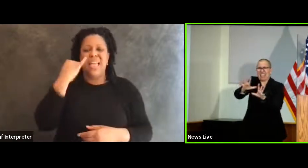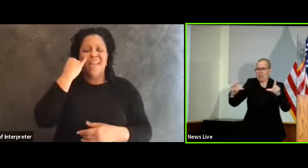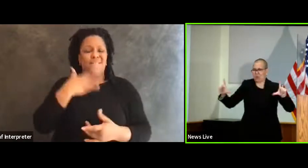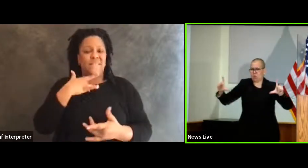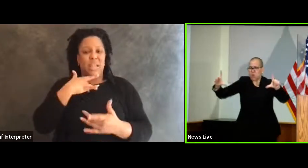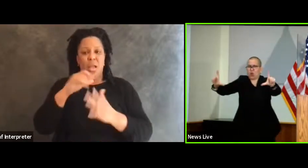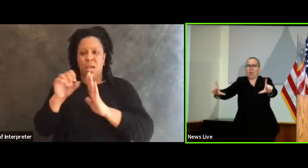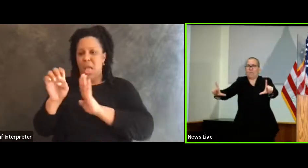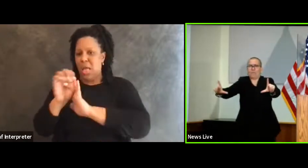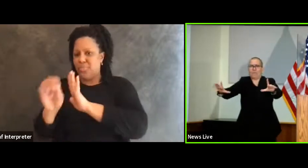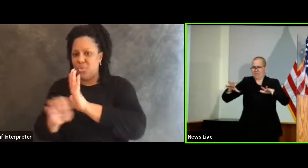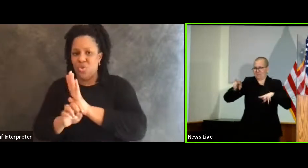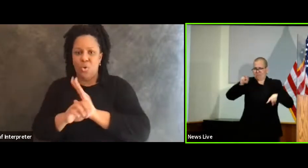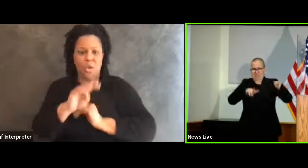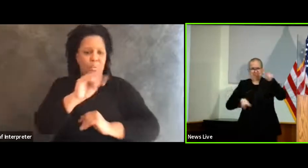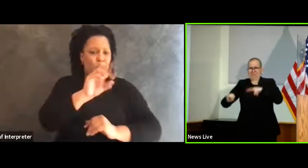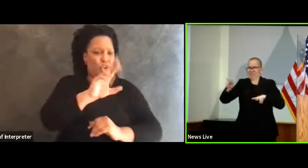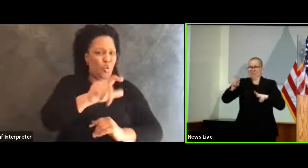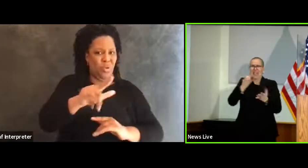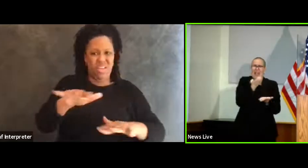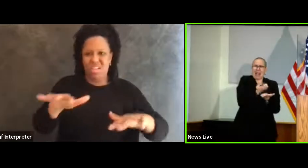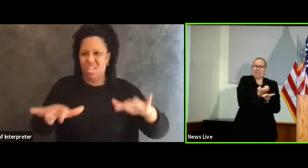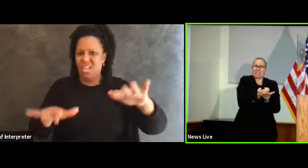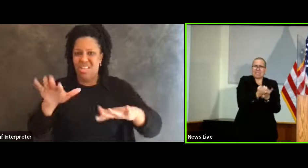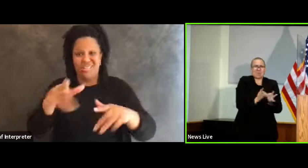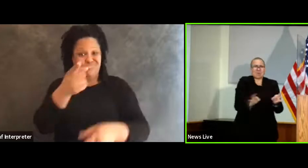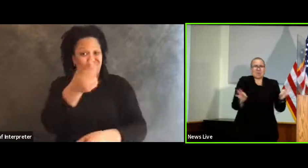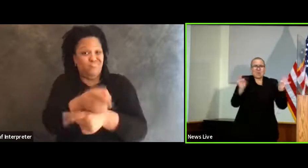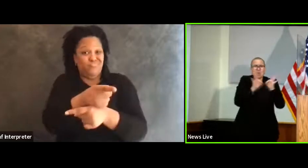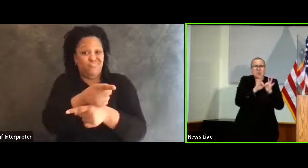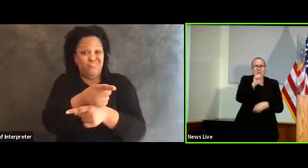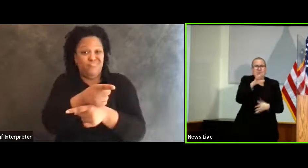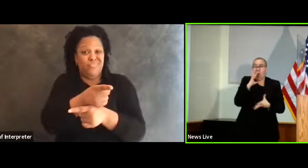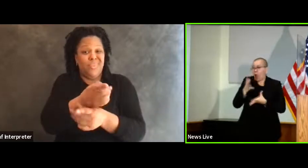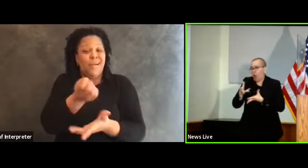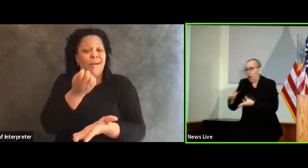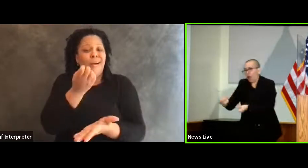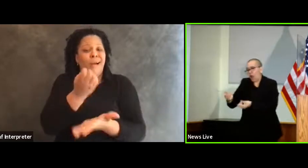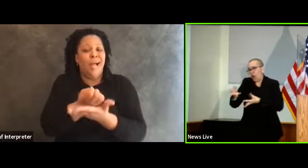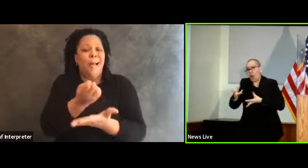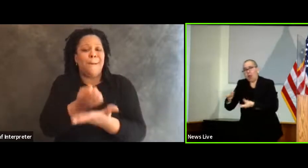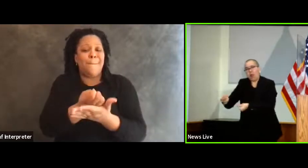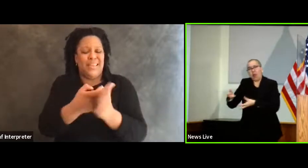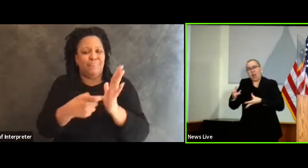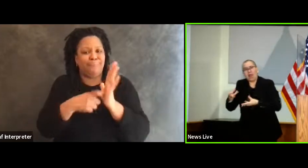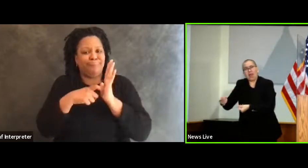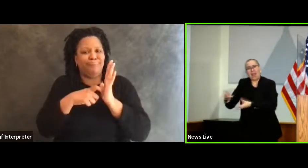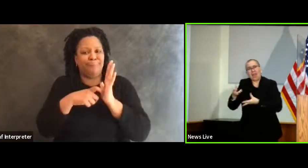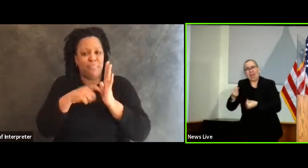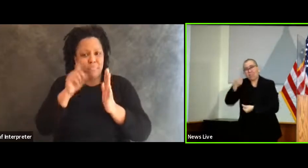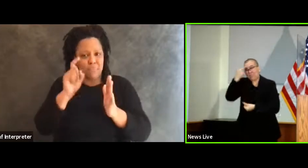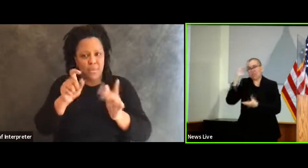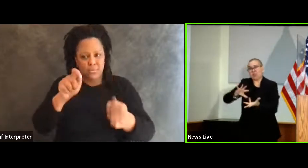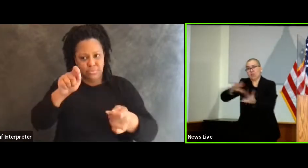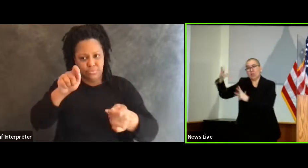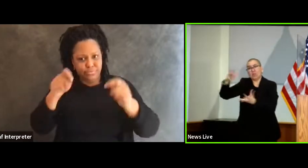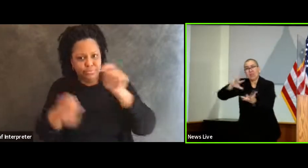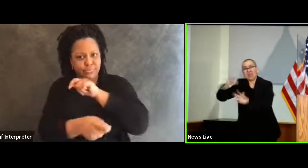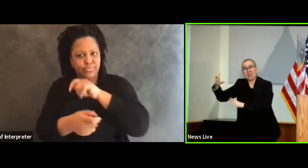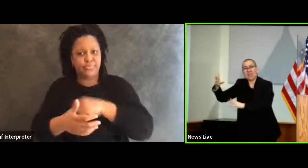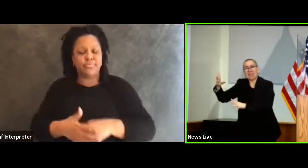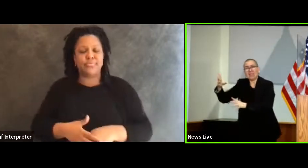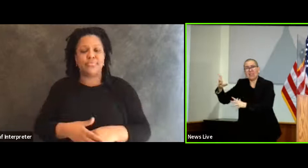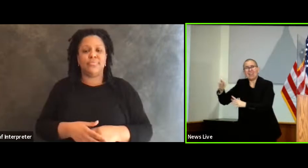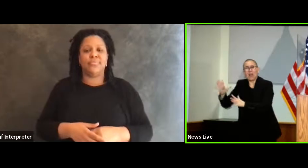an economic imperative. We cannot continue to spend money. It is far more cost effective to send a child to a school